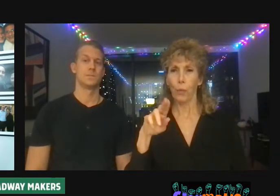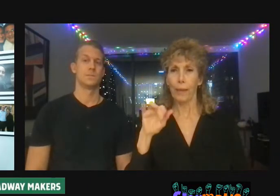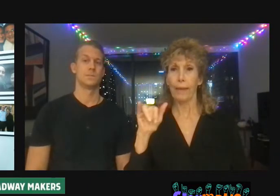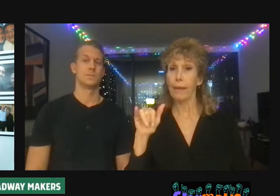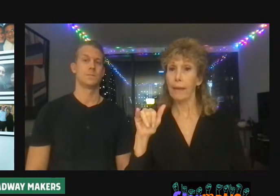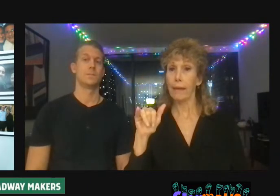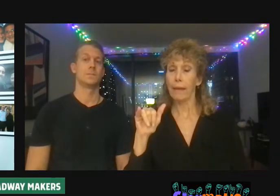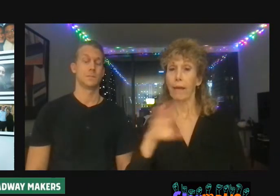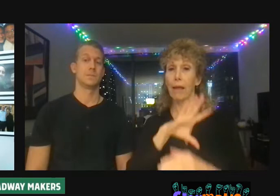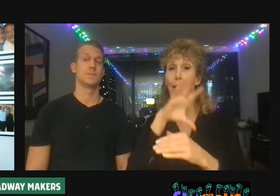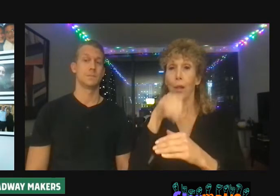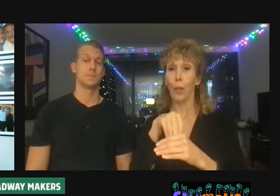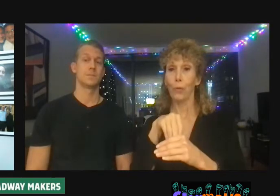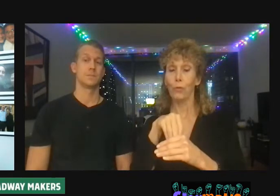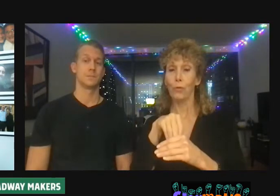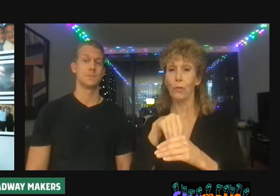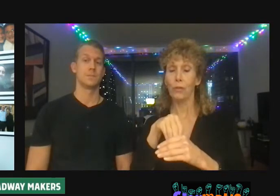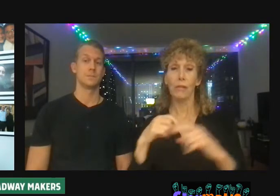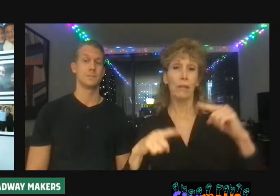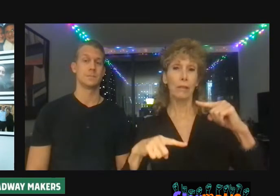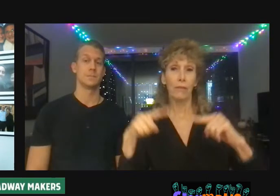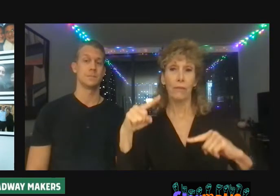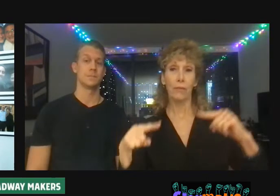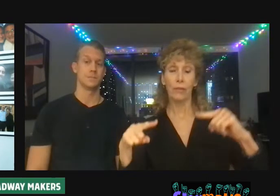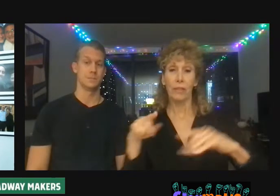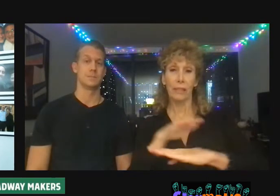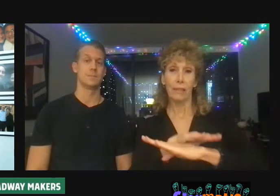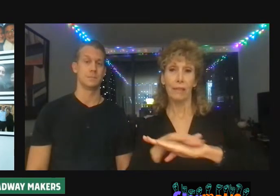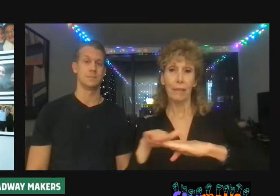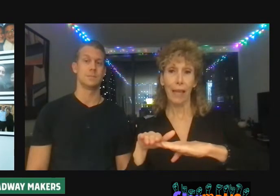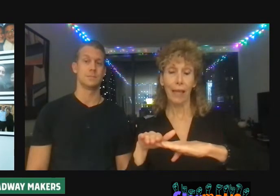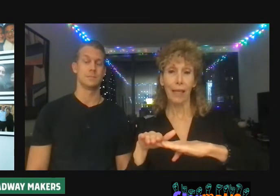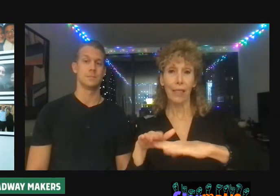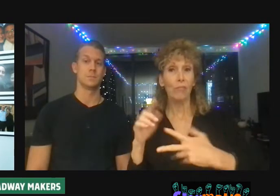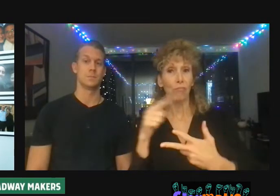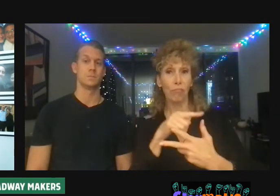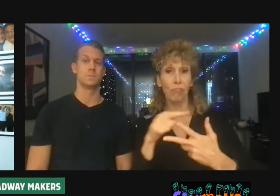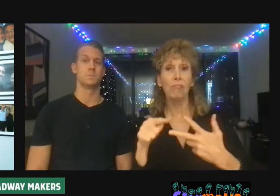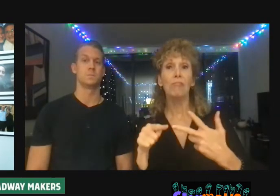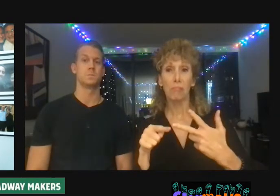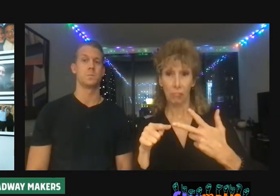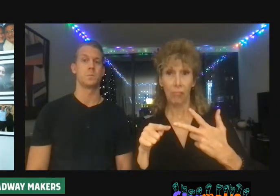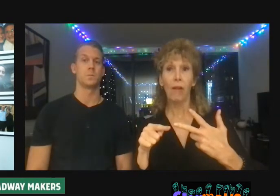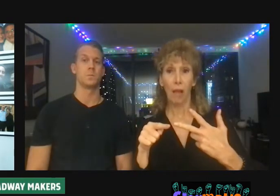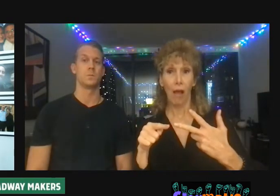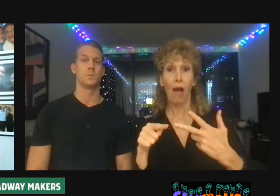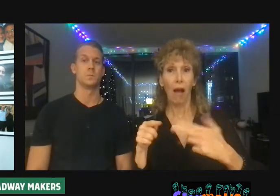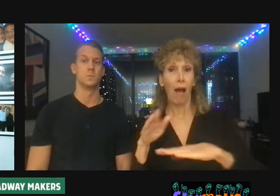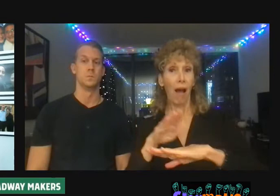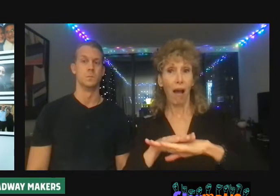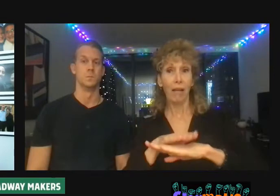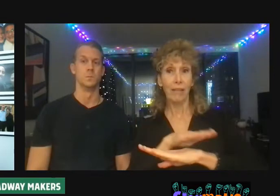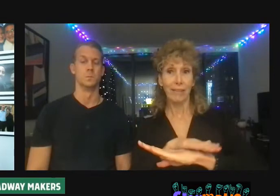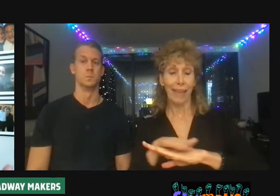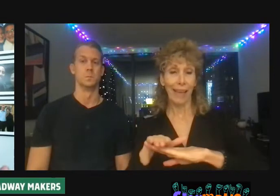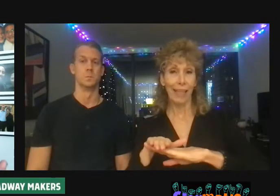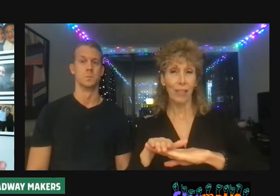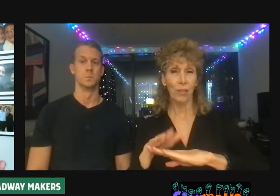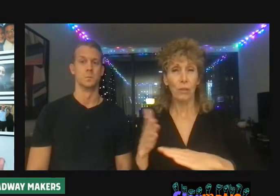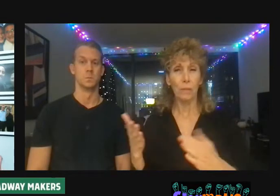amazing conversations that we've been having, are